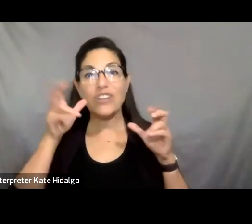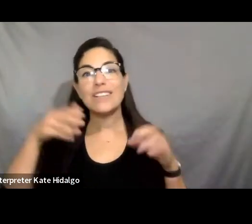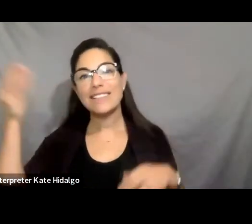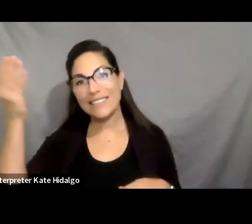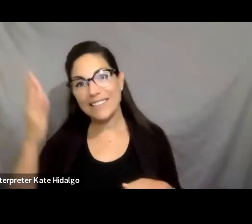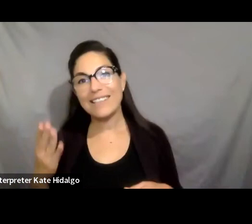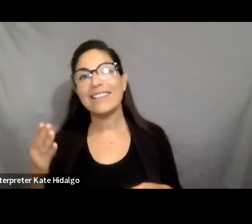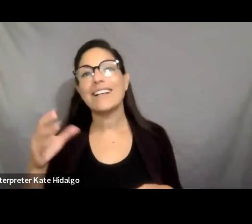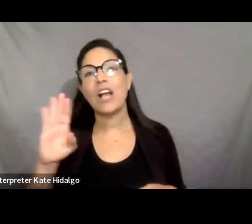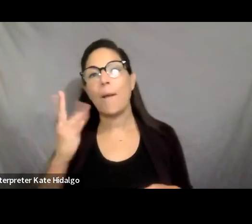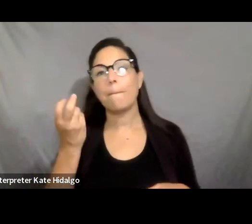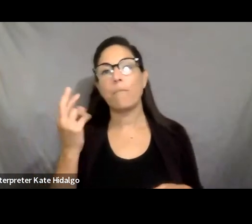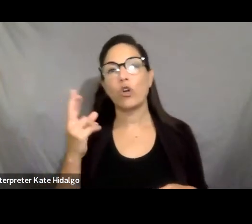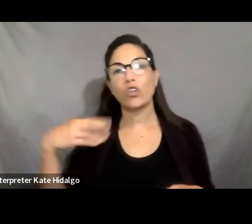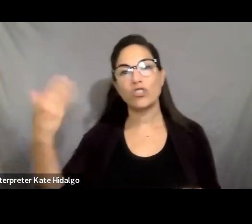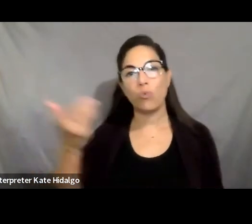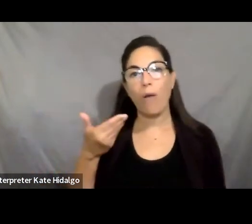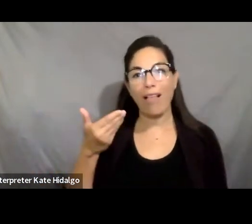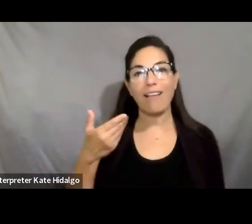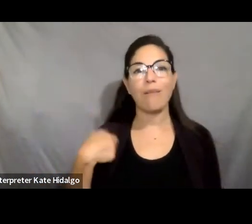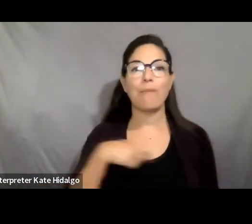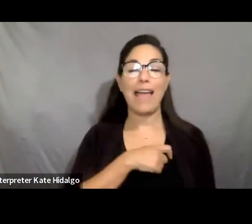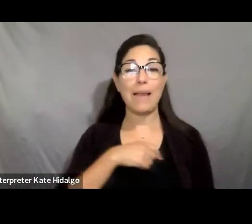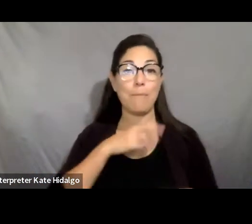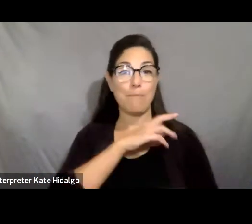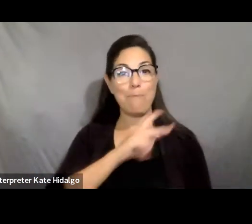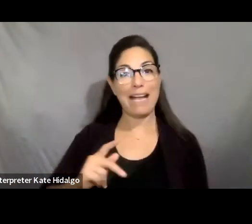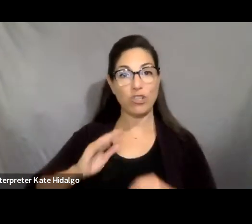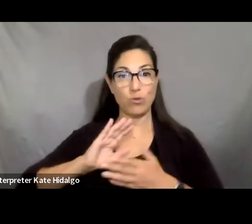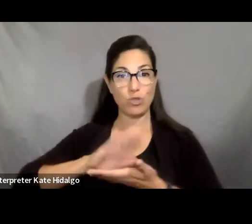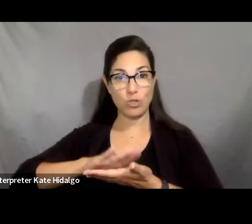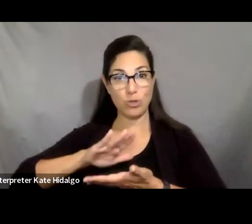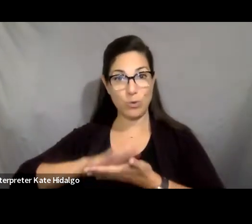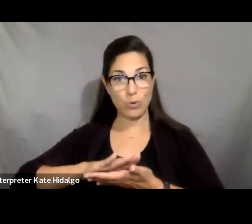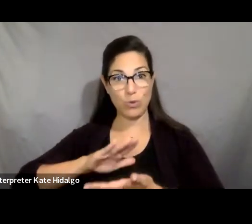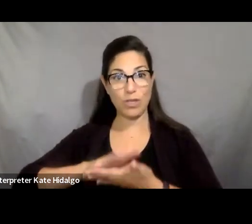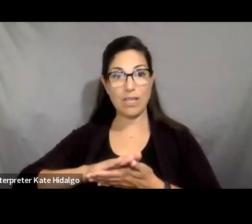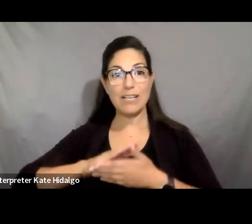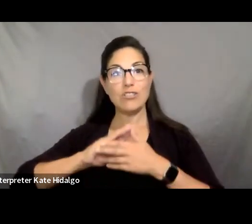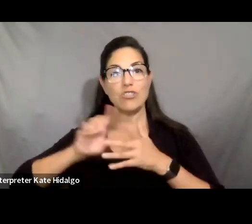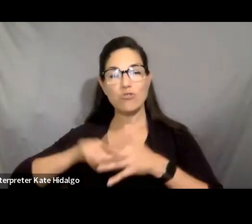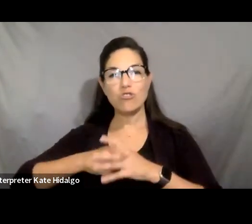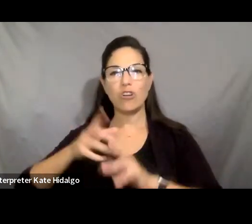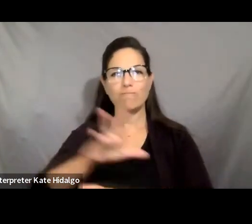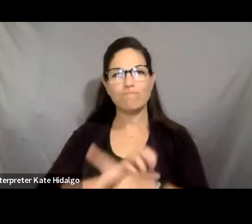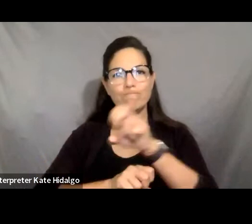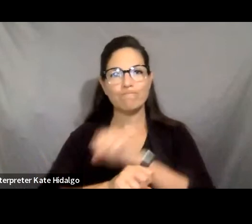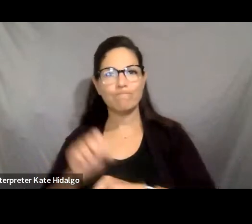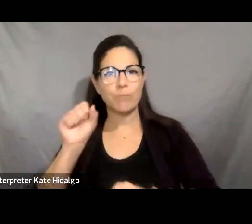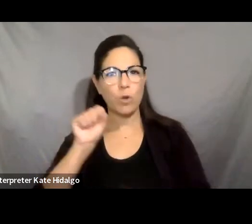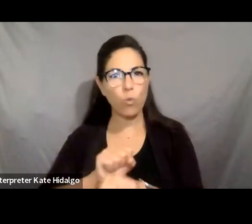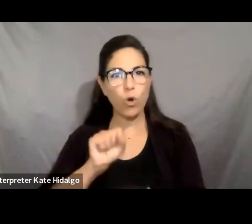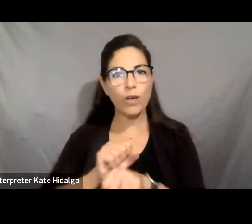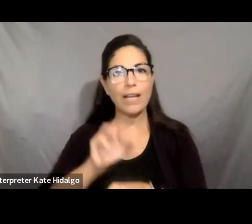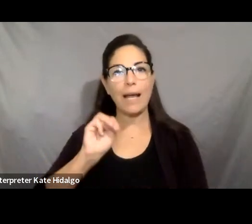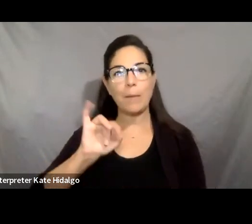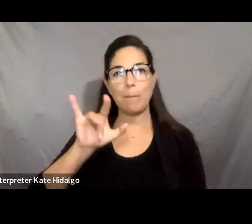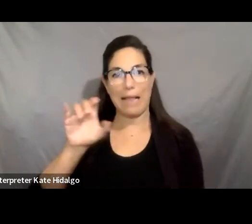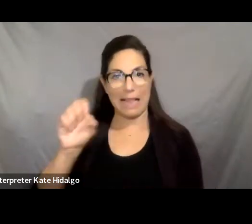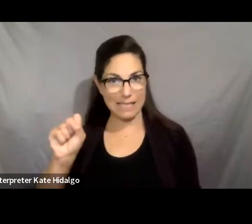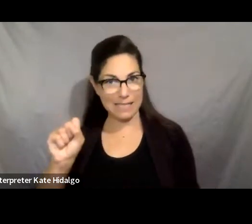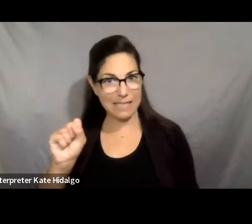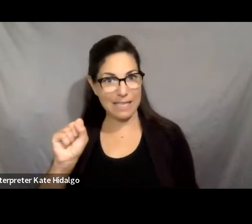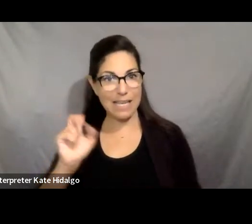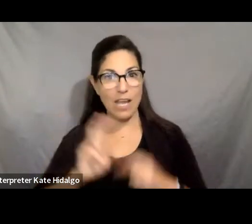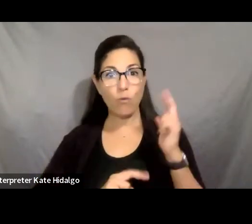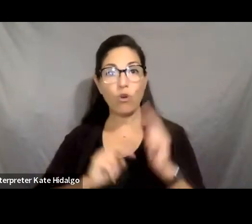welcome, and back to our site then to dig into our work at Mills. And so we're building